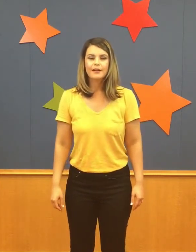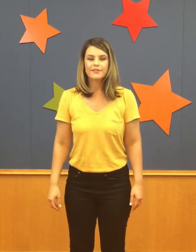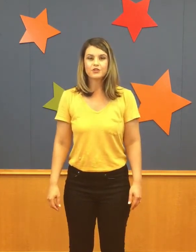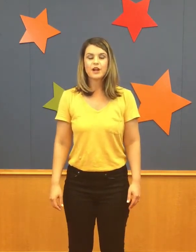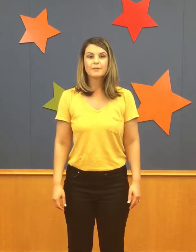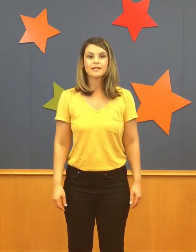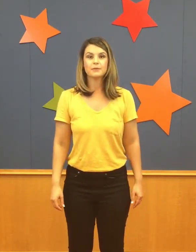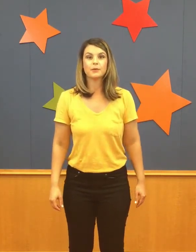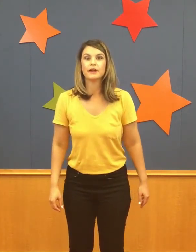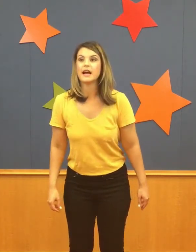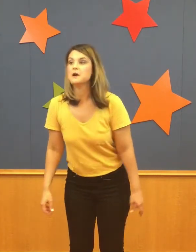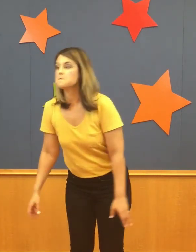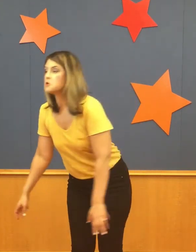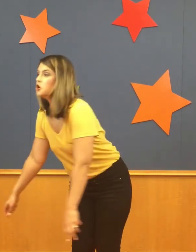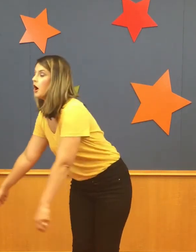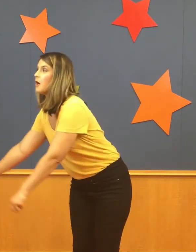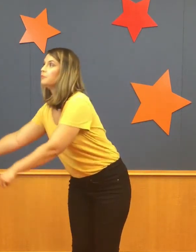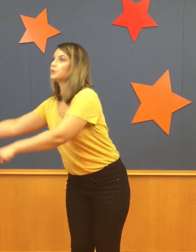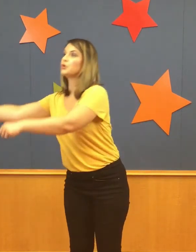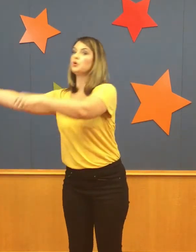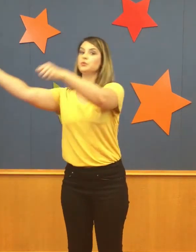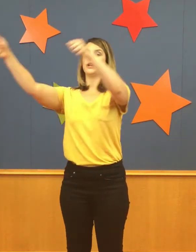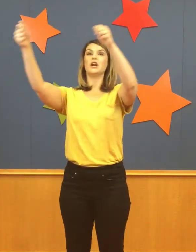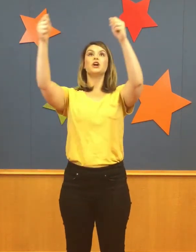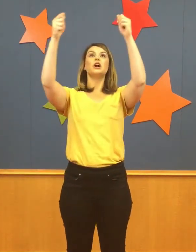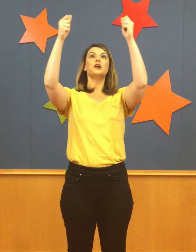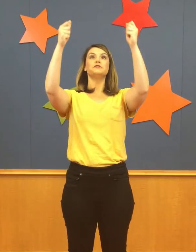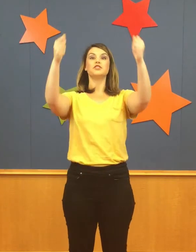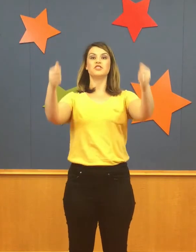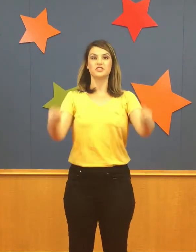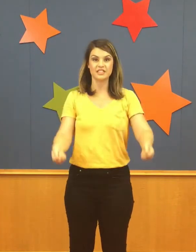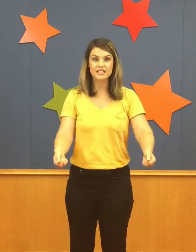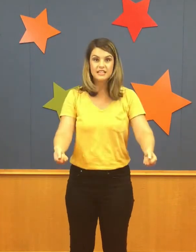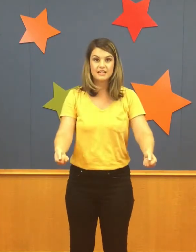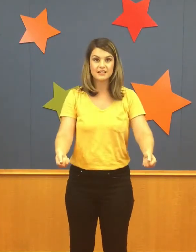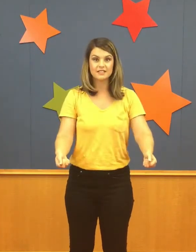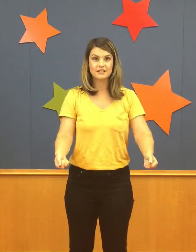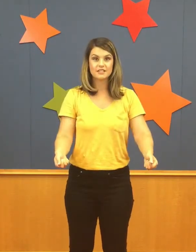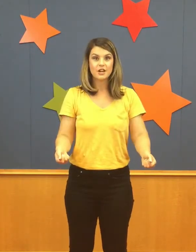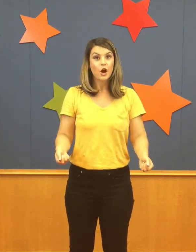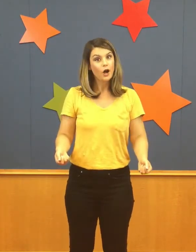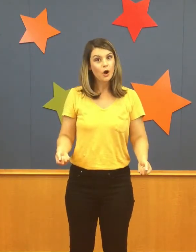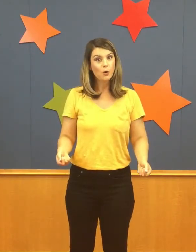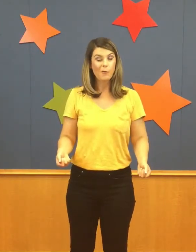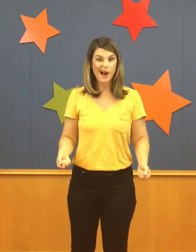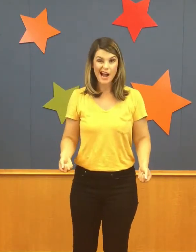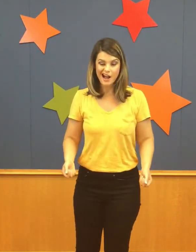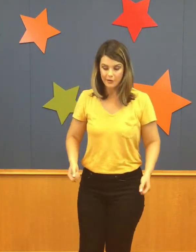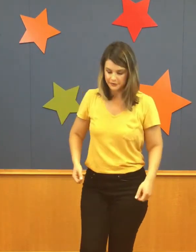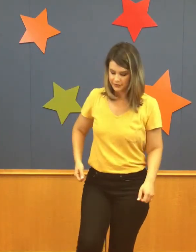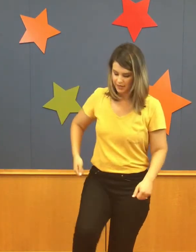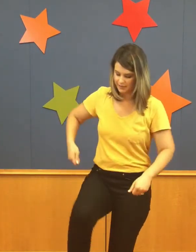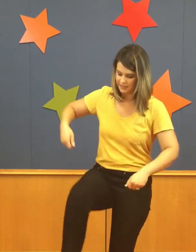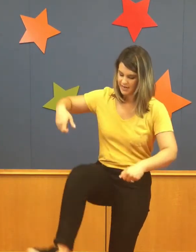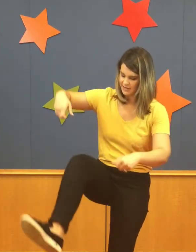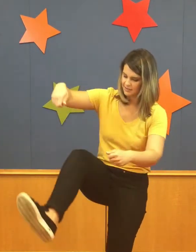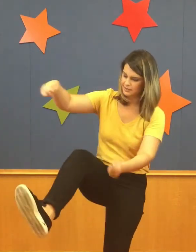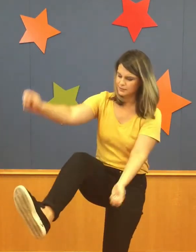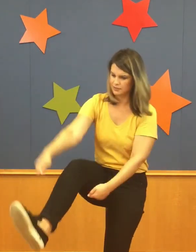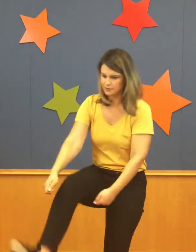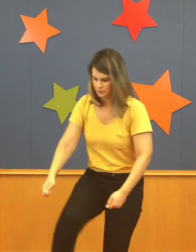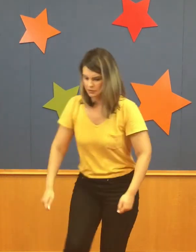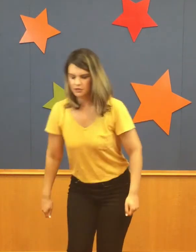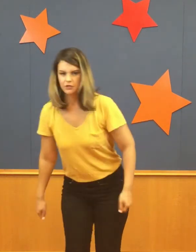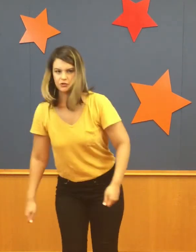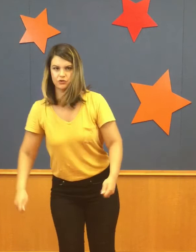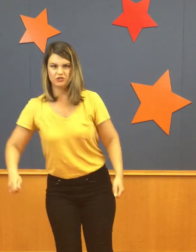shopkeeper. And the shopkeeper bought out a big old pair of skis. Oh, wow, Dog said.